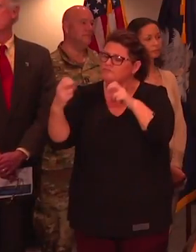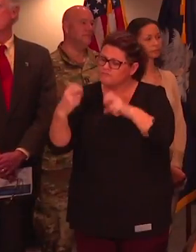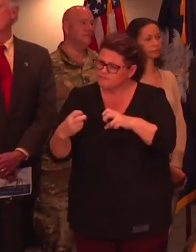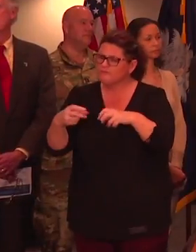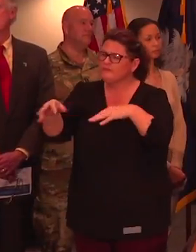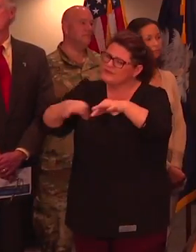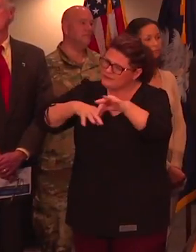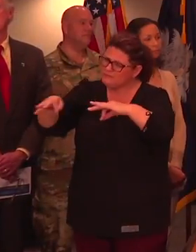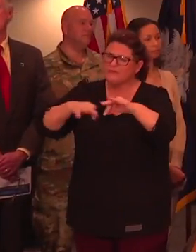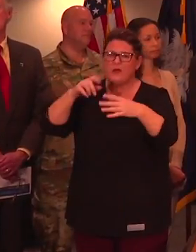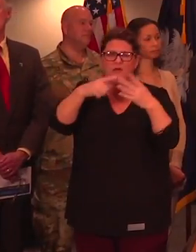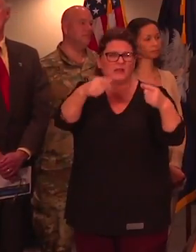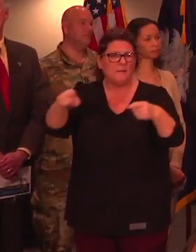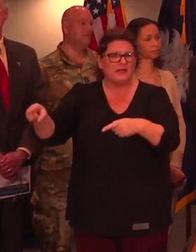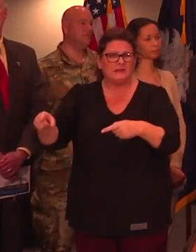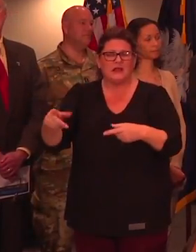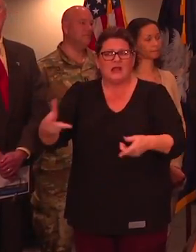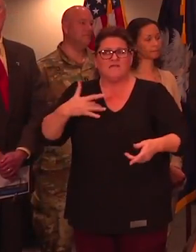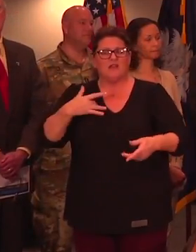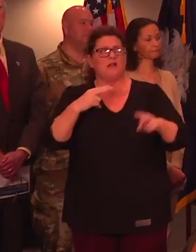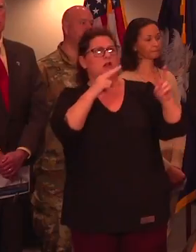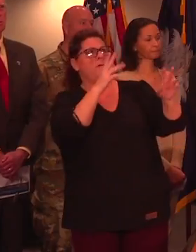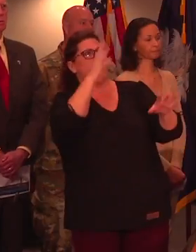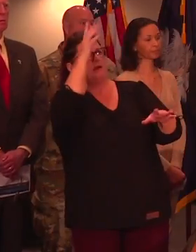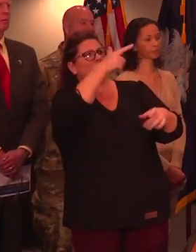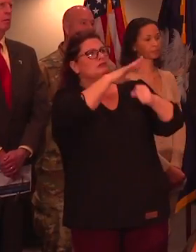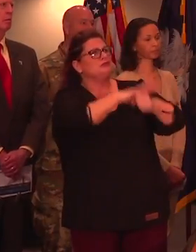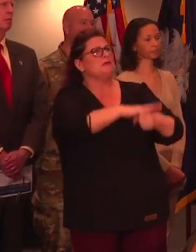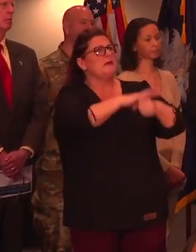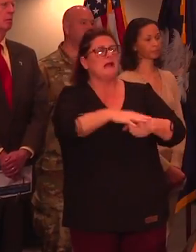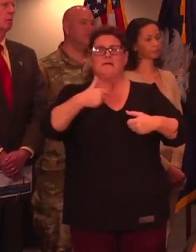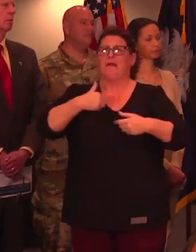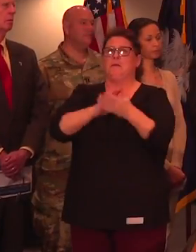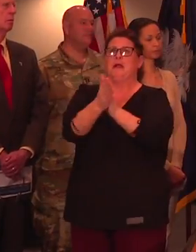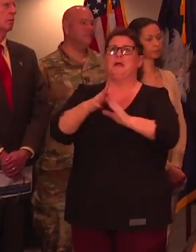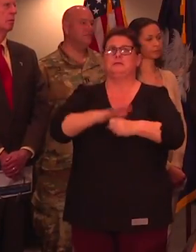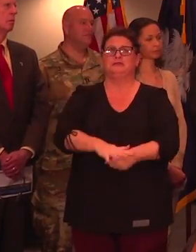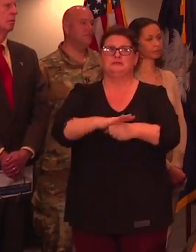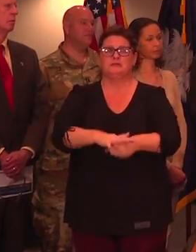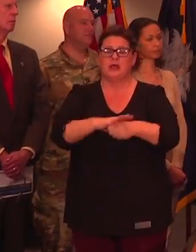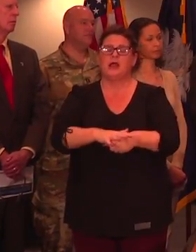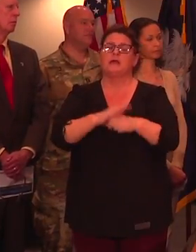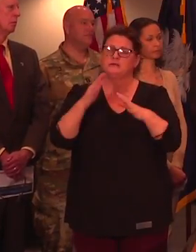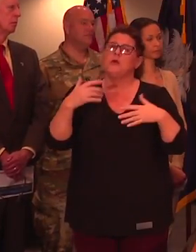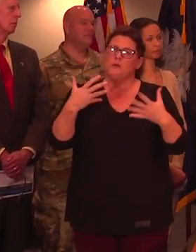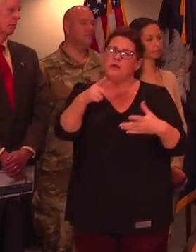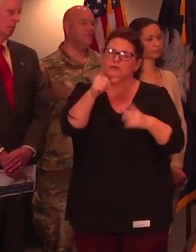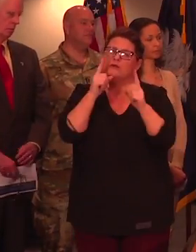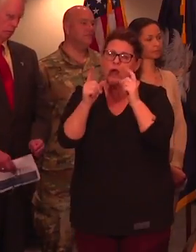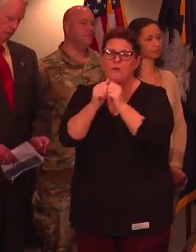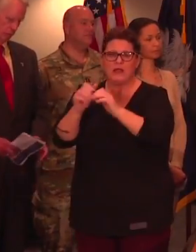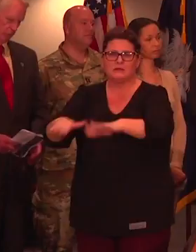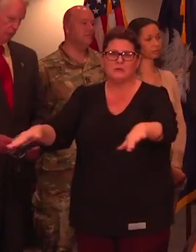understand all of what's happening, a lot of stress. And I know it's stressful on you as well. We have posted on our website,